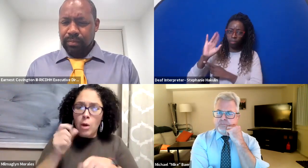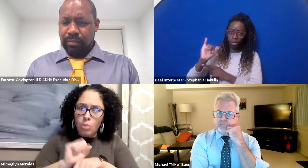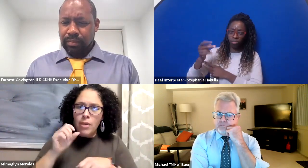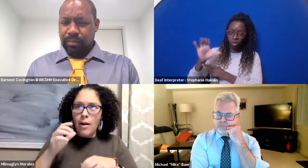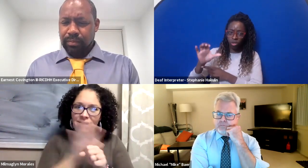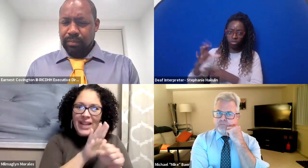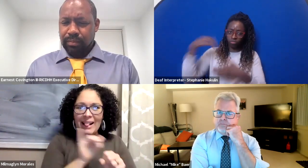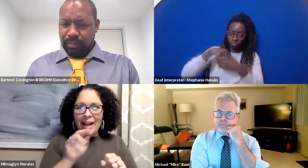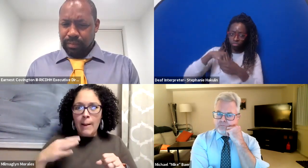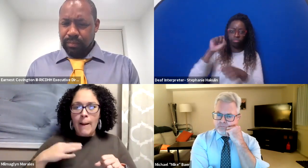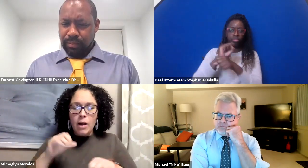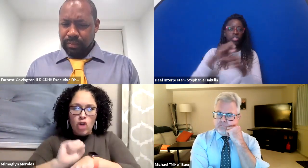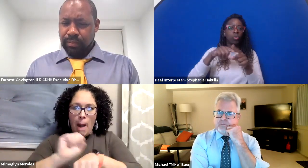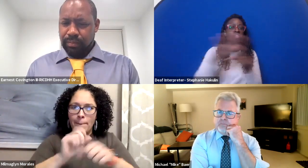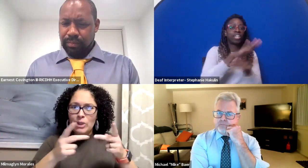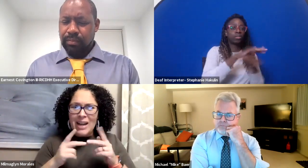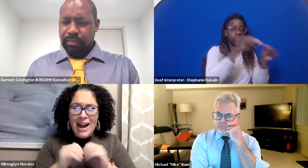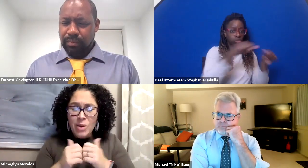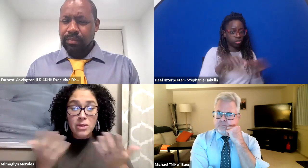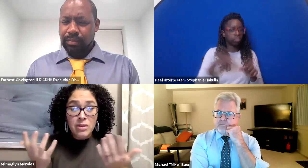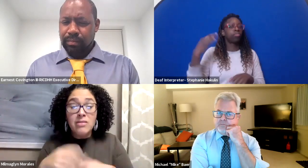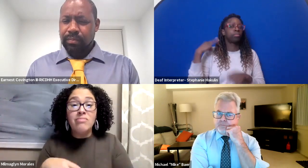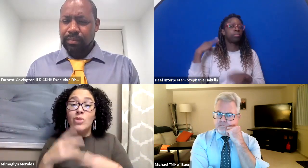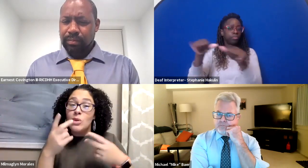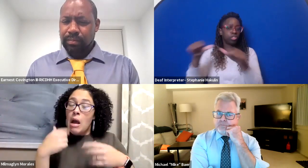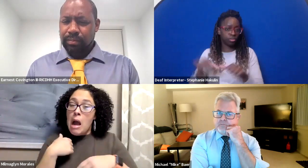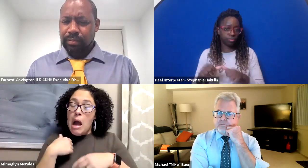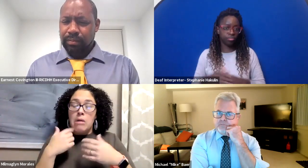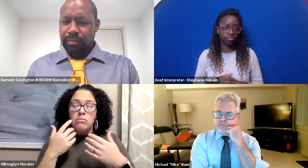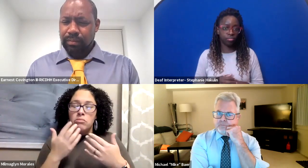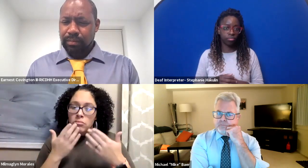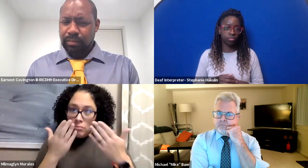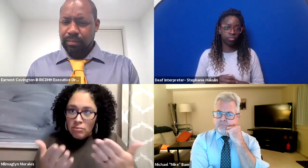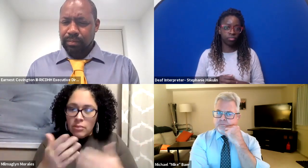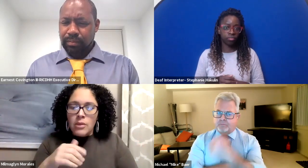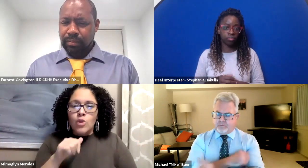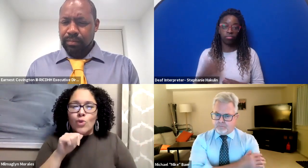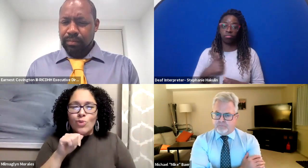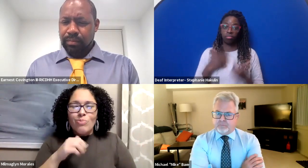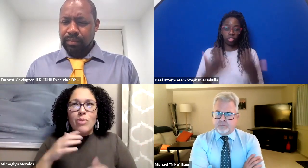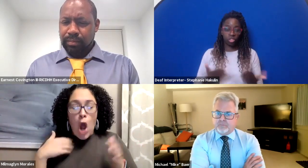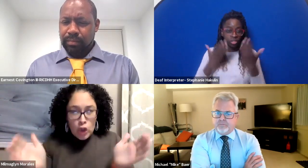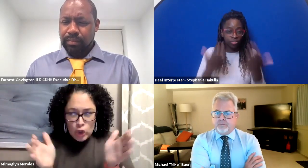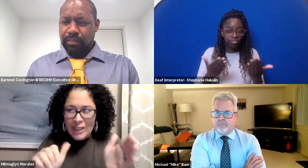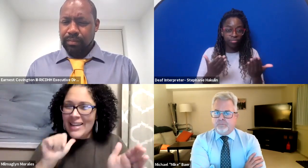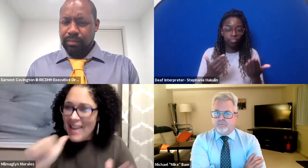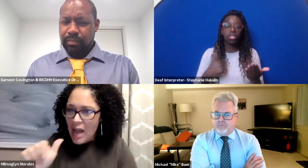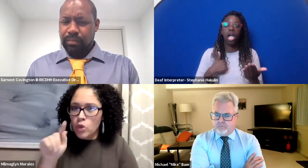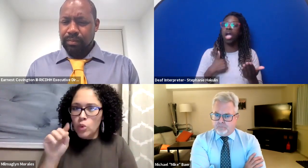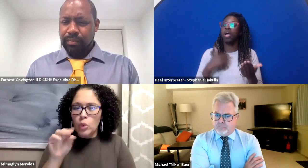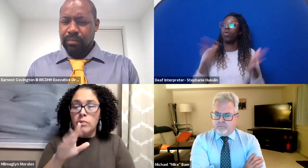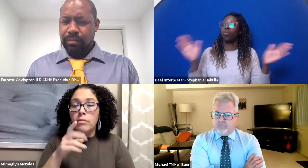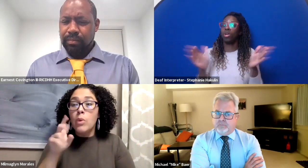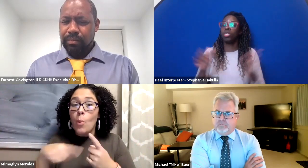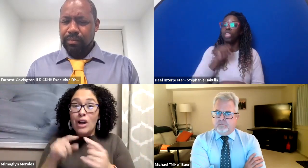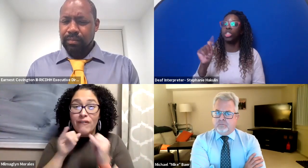recruit people? How do you get them to, you know, fill job positions that are available? One thing I would